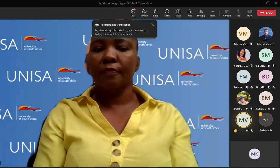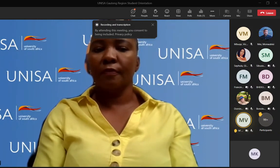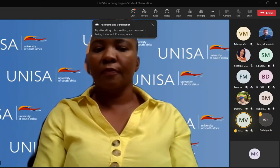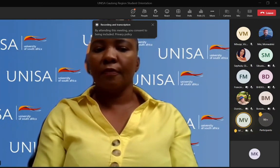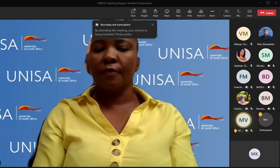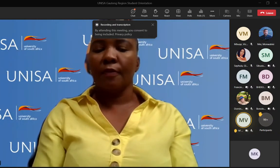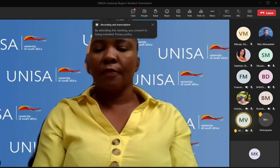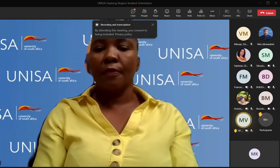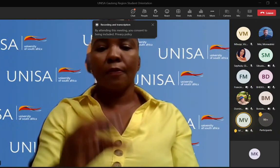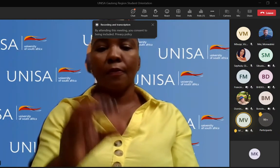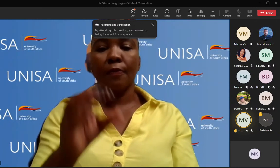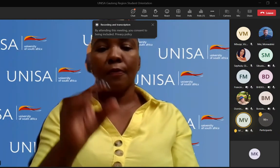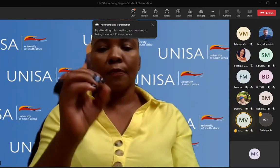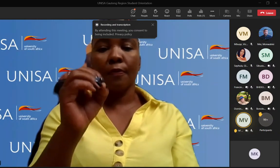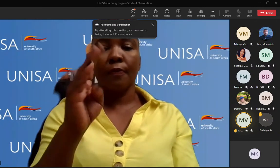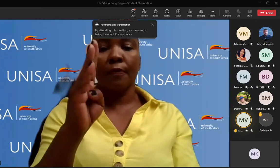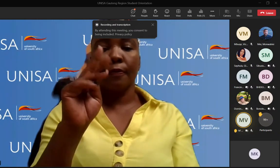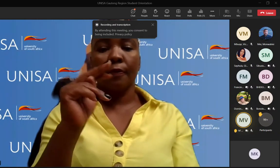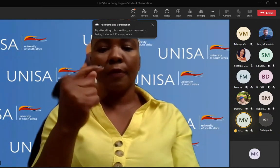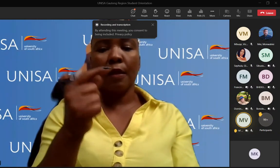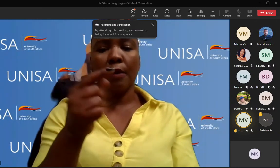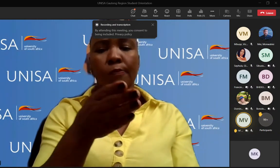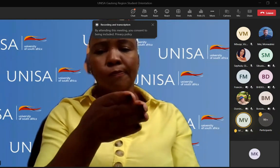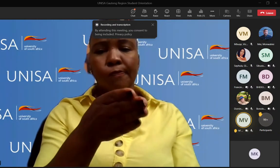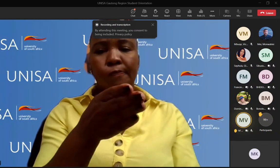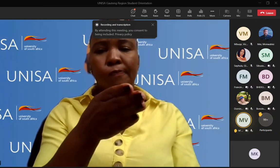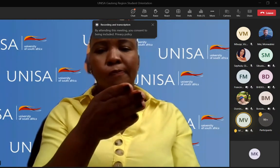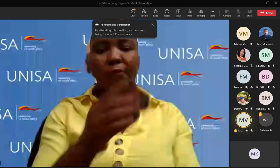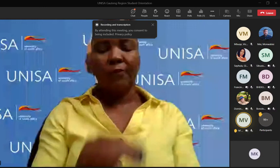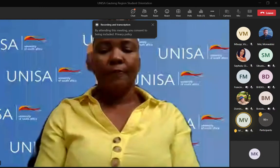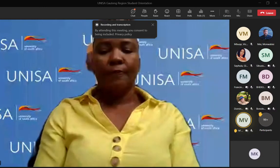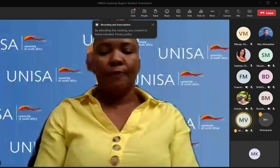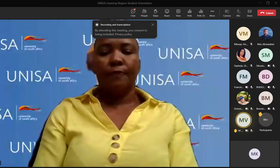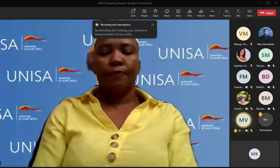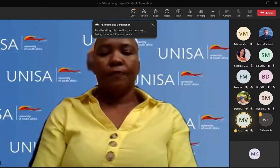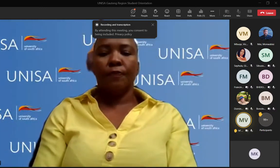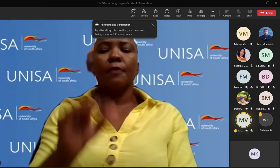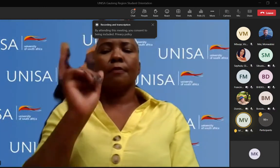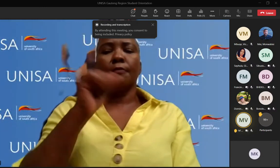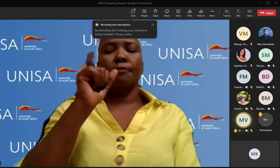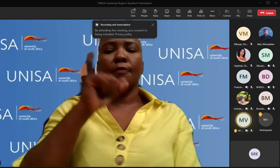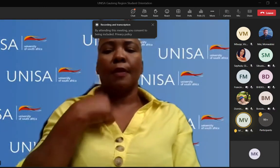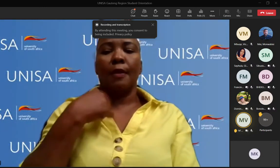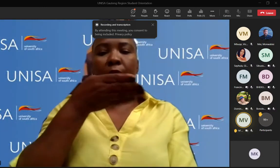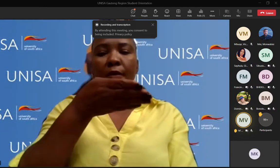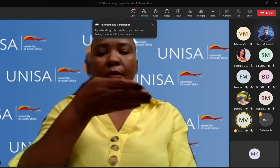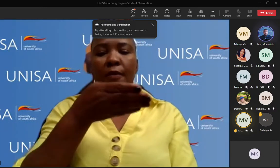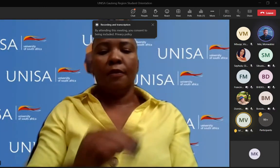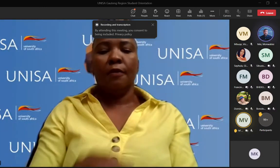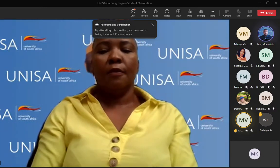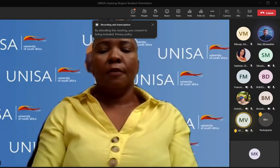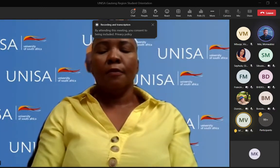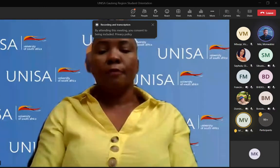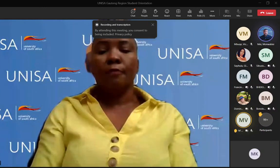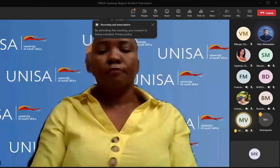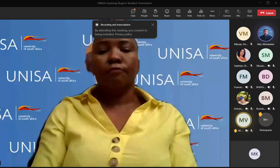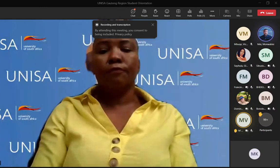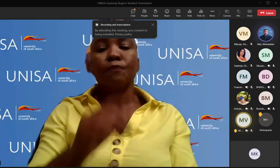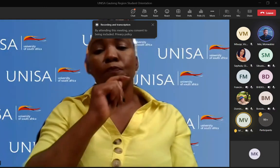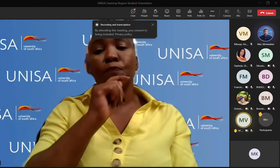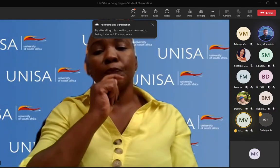over King are you here yes I'm here yes yes good morning the floor is